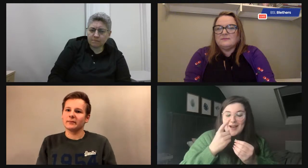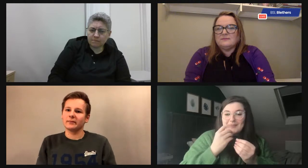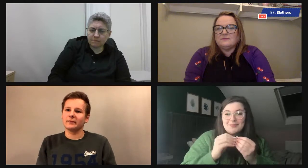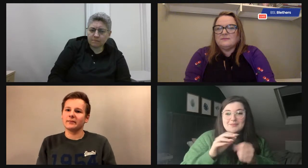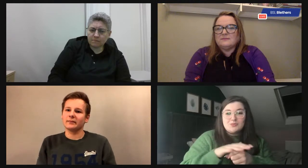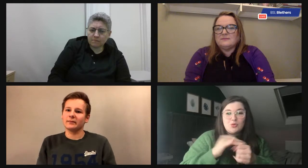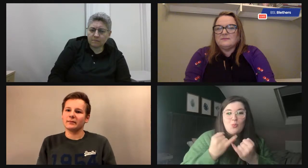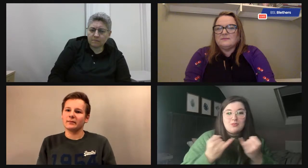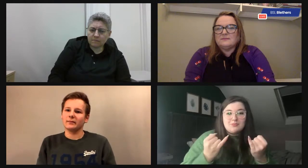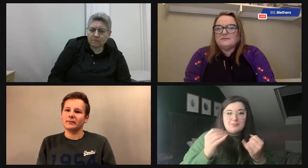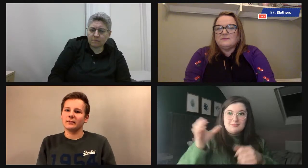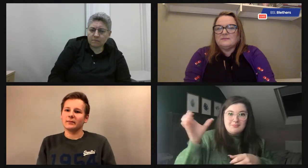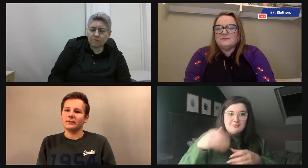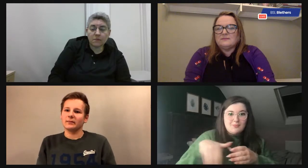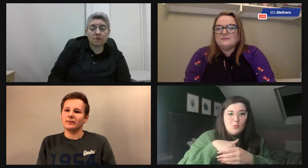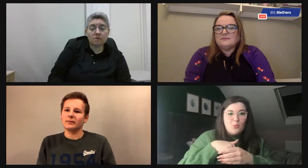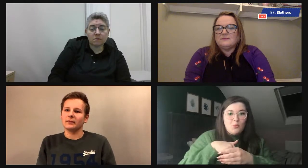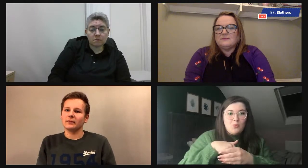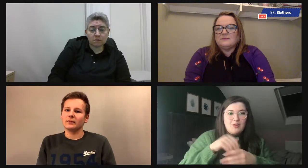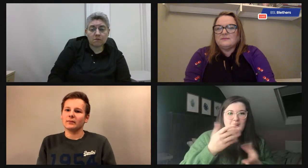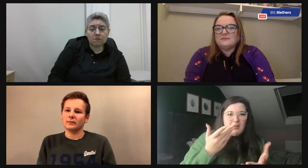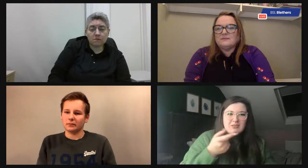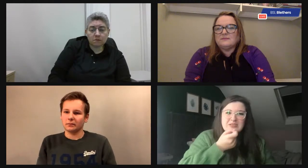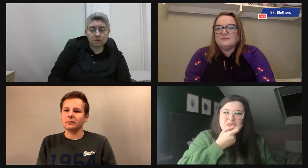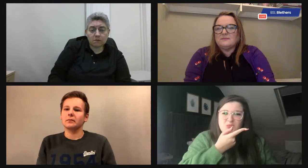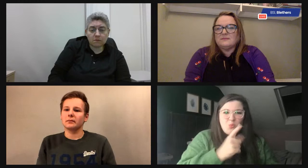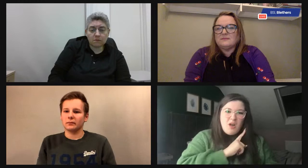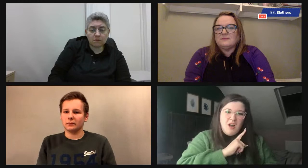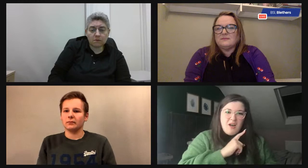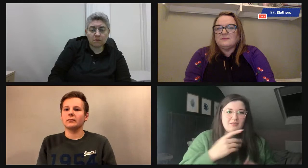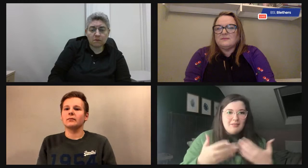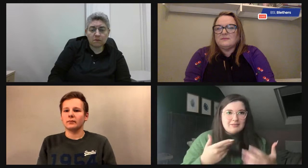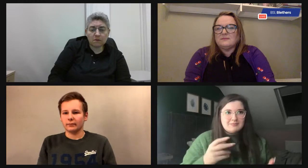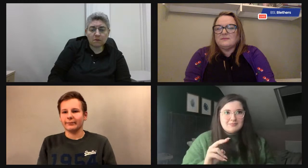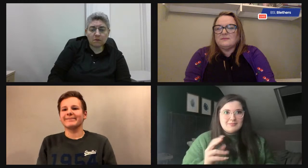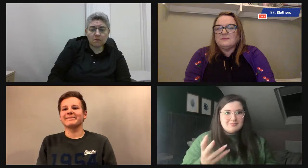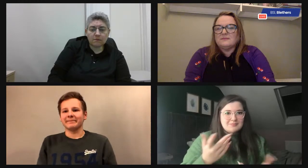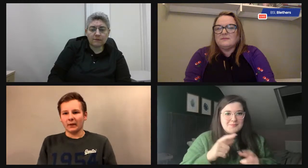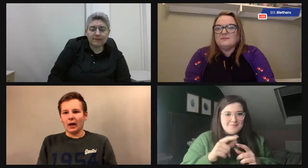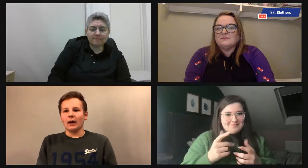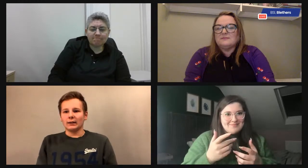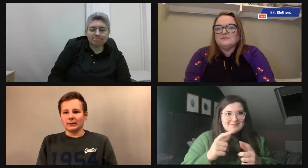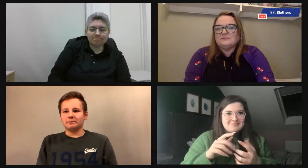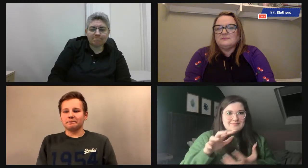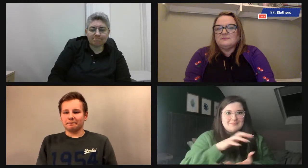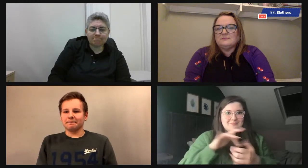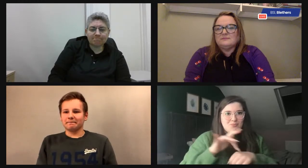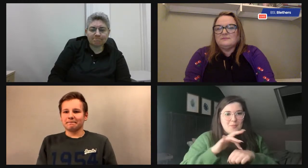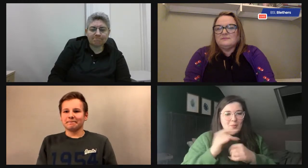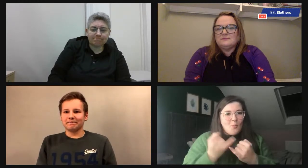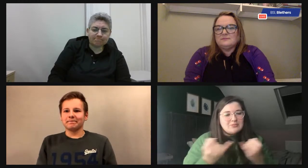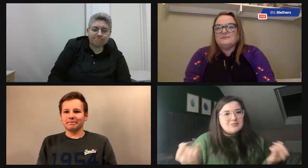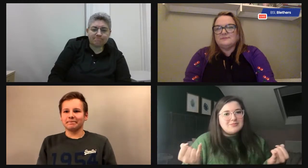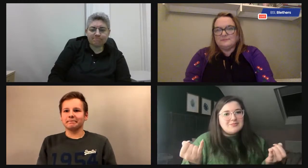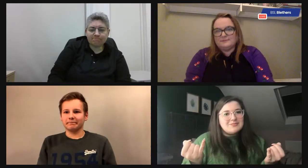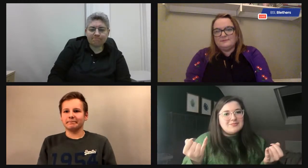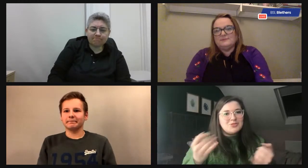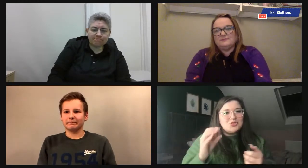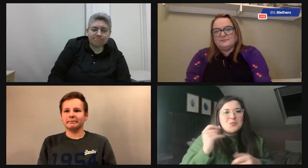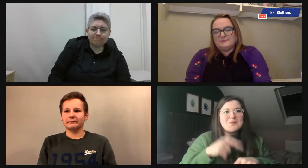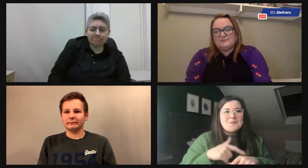care teacher, and that was absolutely wonderful. Okay. You could discuss